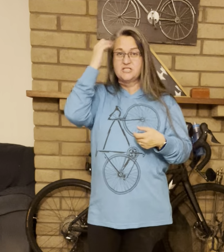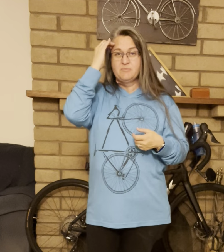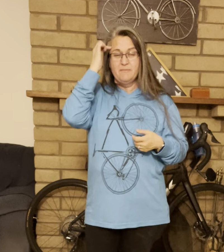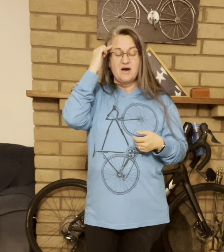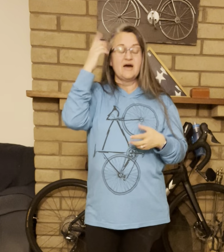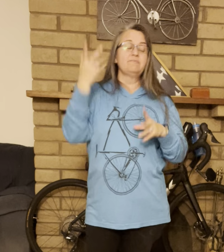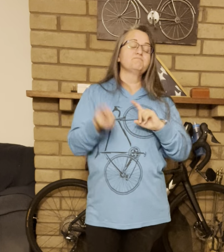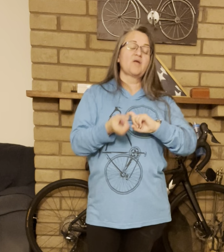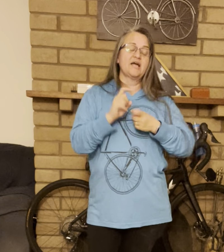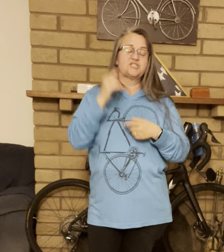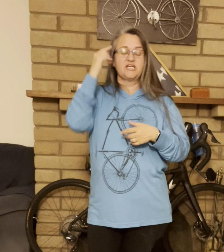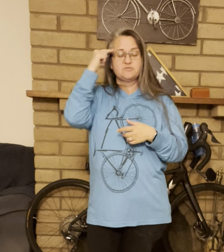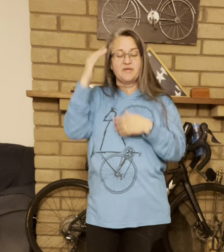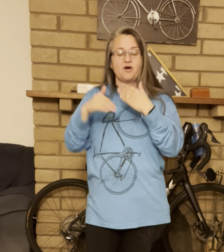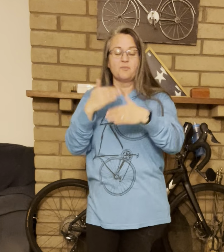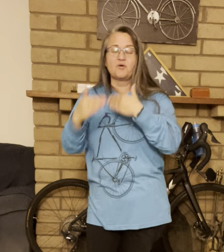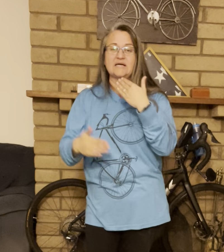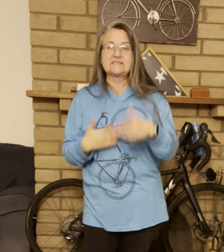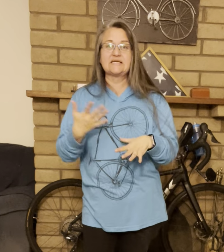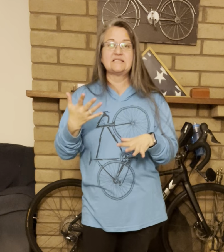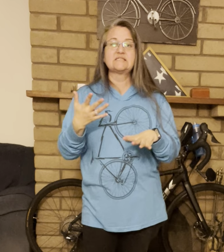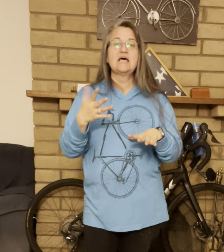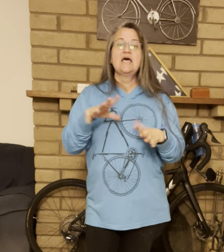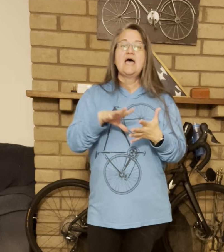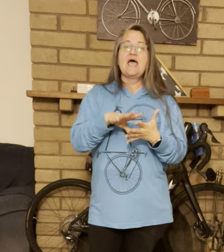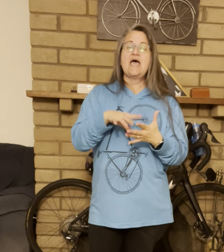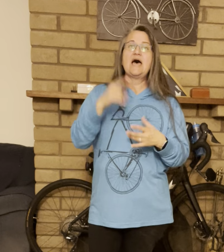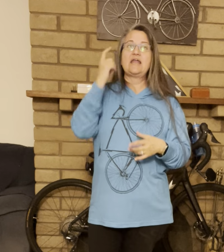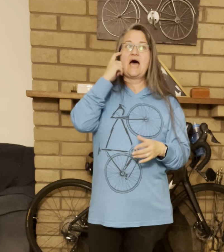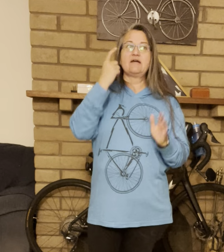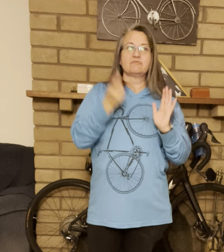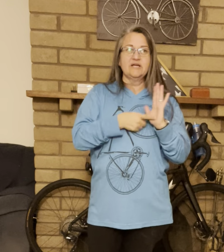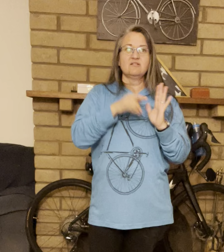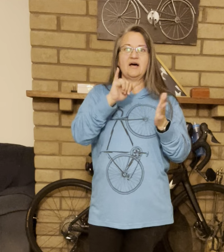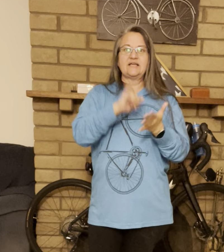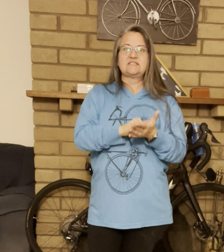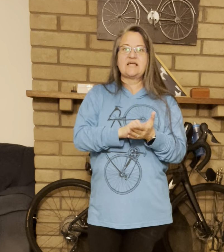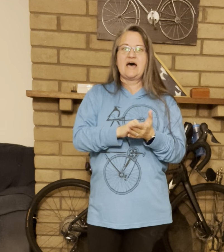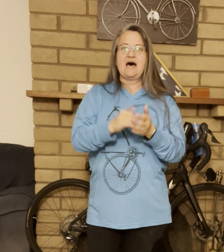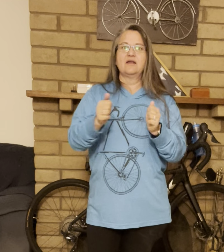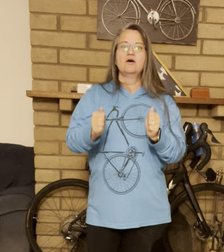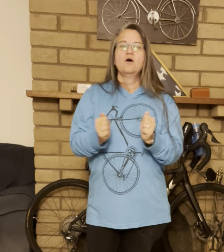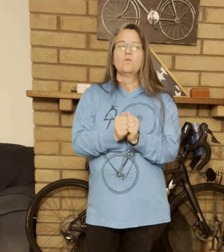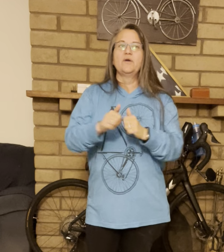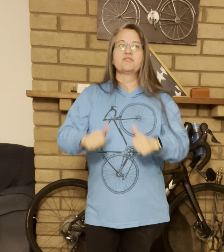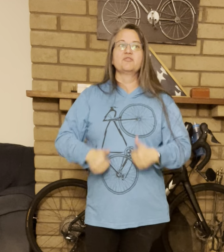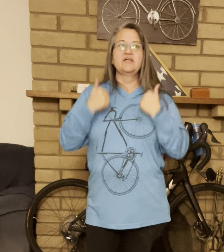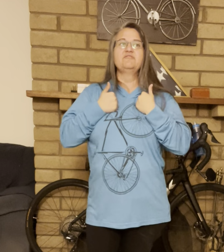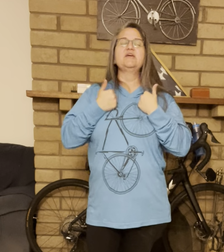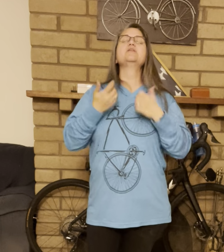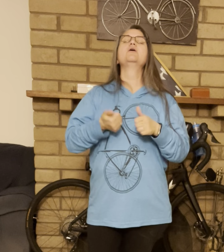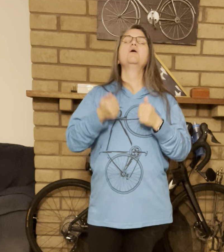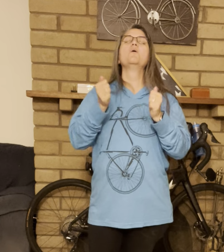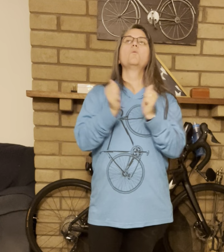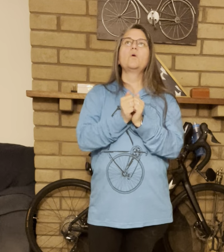my mind, I changed my thought process, and I realized that with living